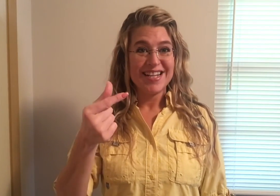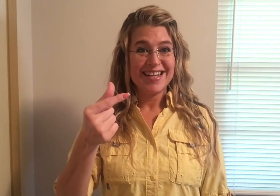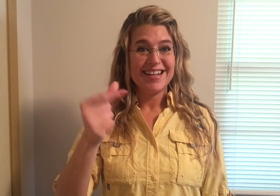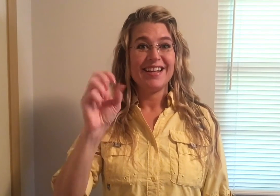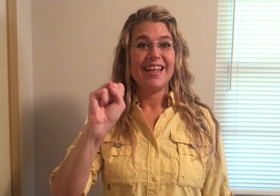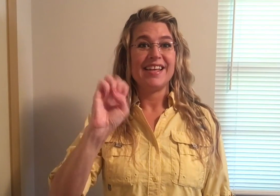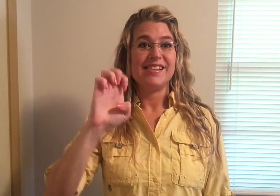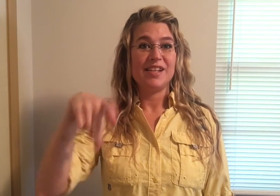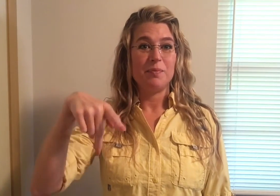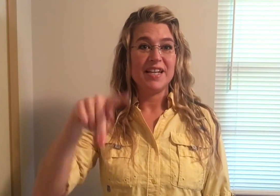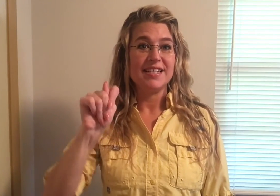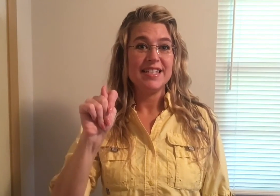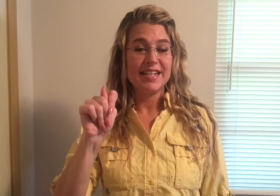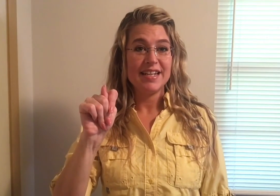A-U-G, S-E-P-T,